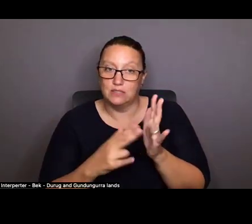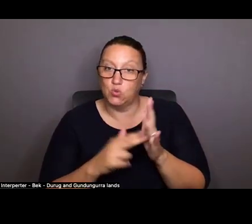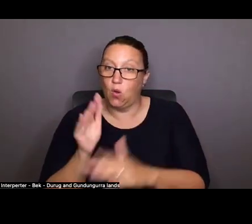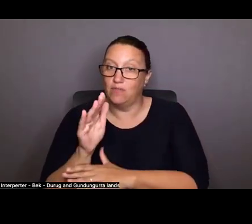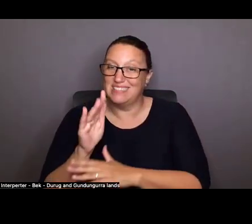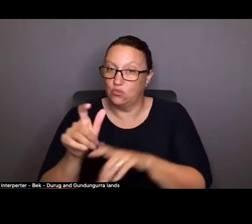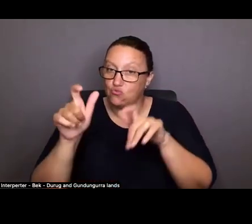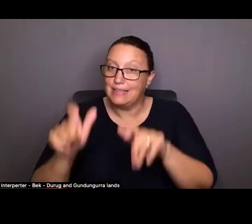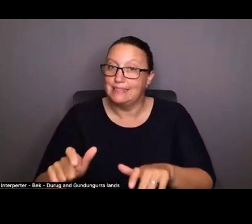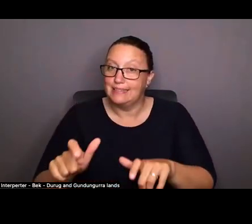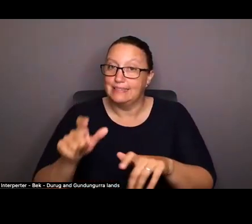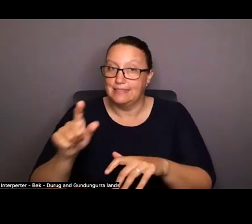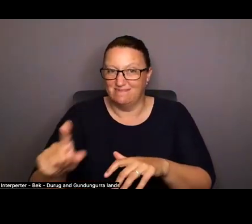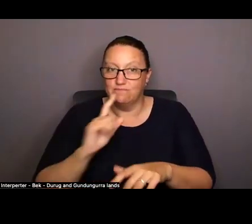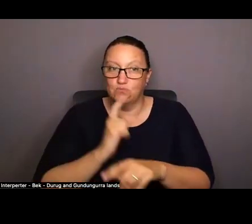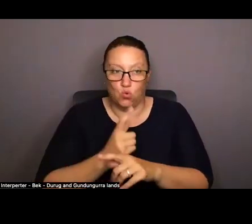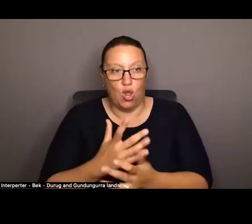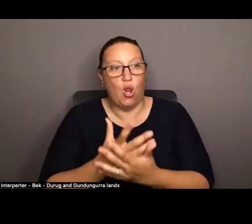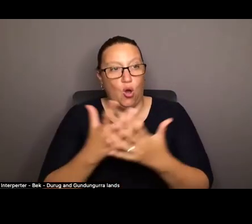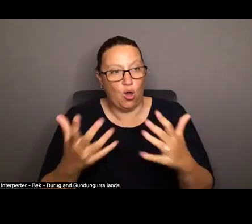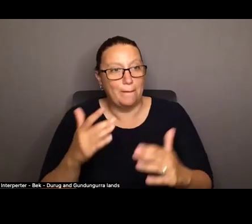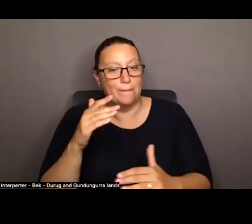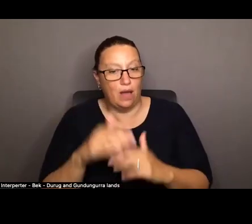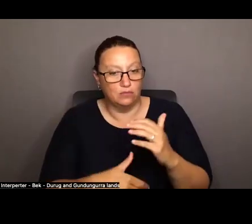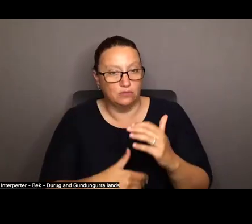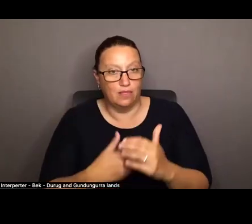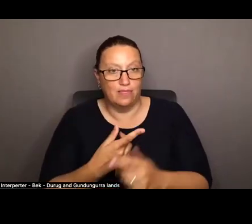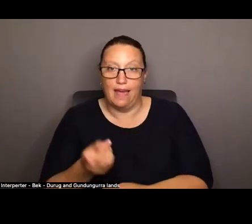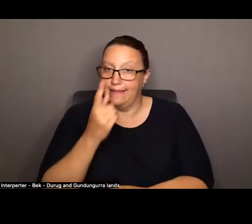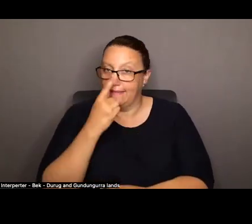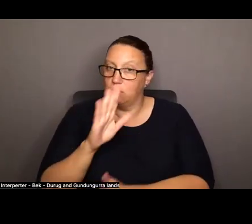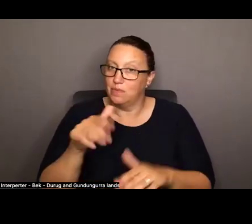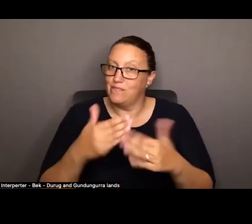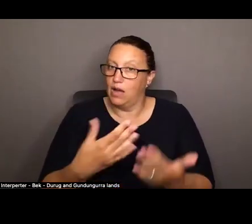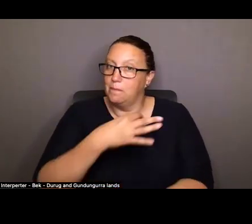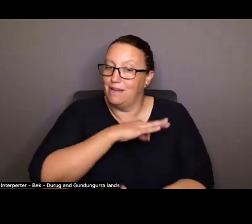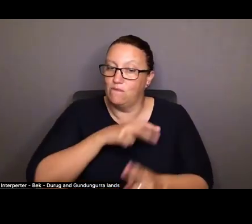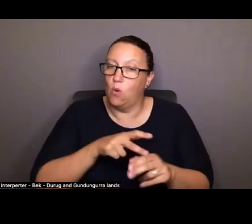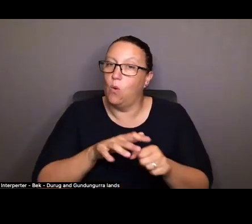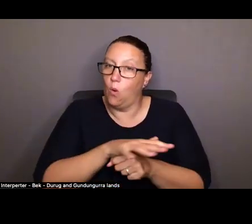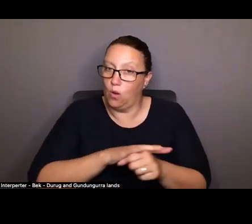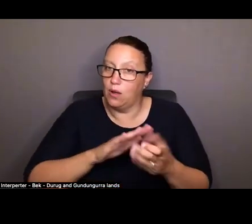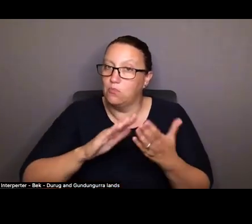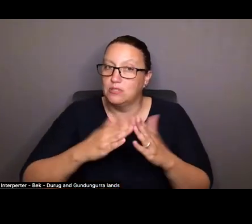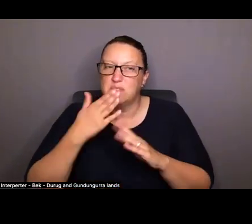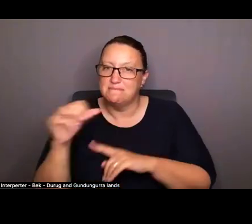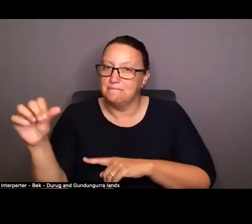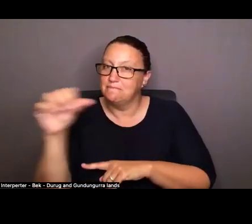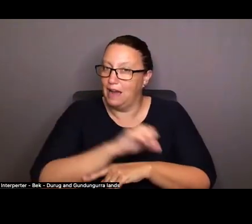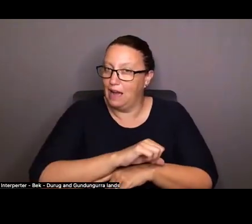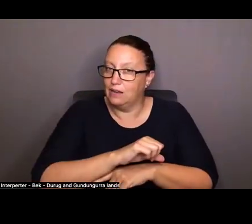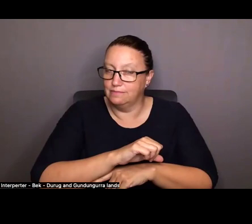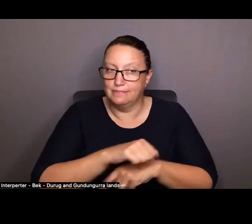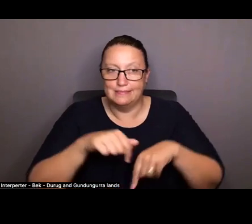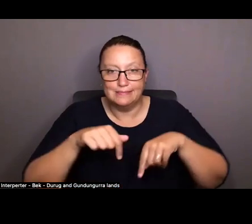they spoke a lot about the benefits that they were able to provide to their local community coming back to Australia, sharing the